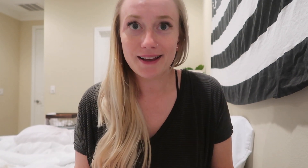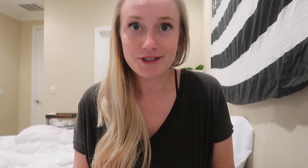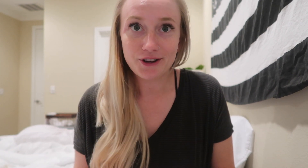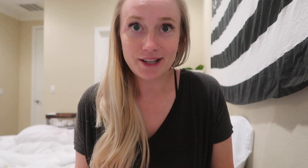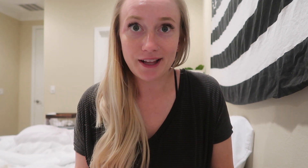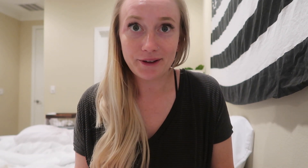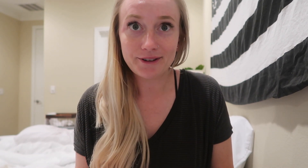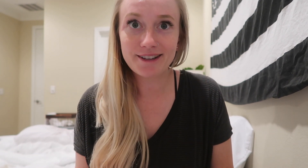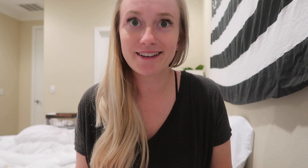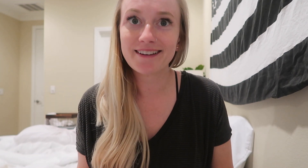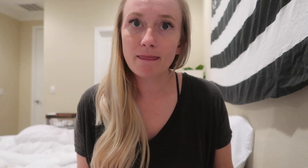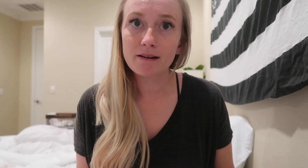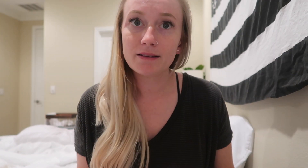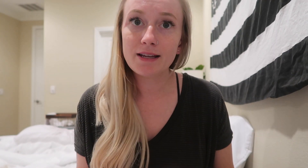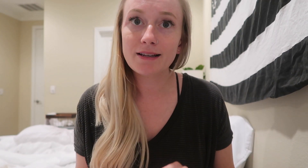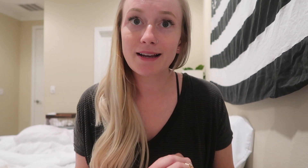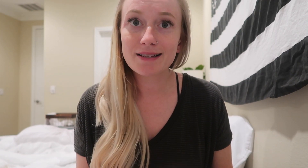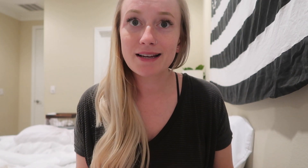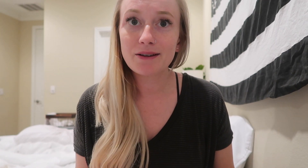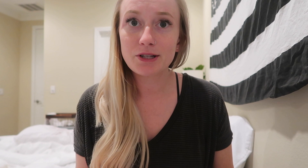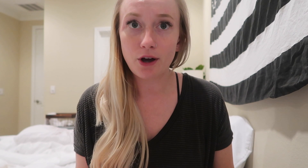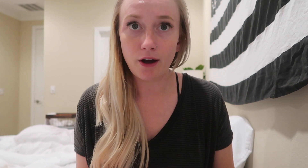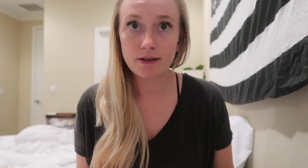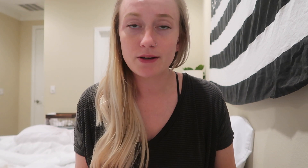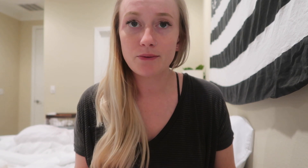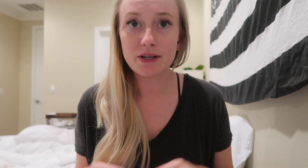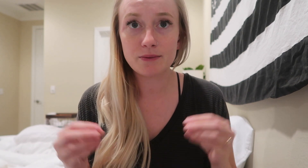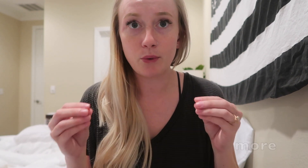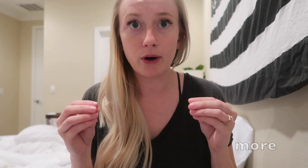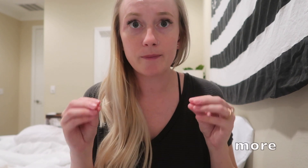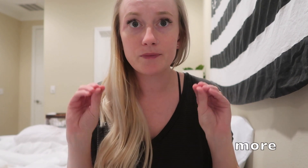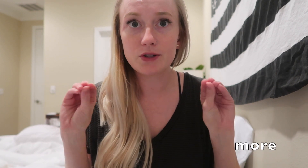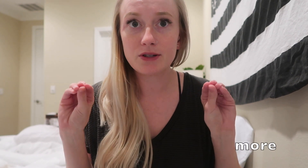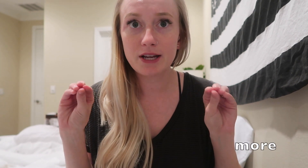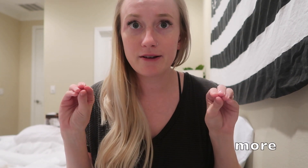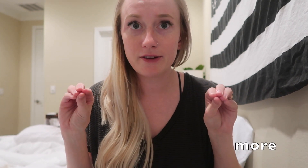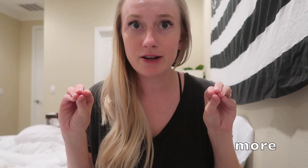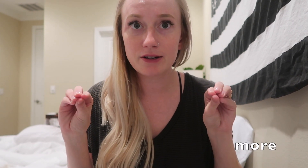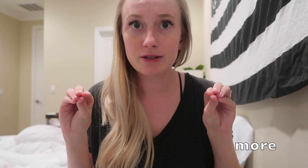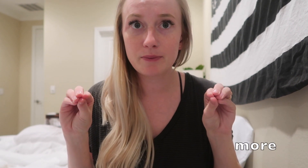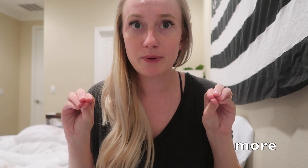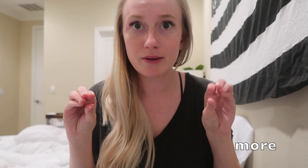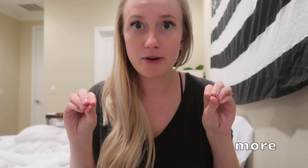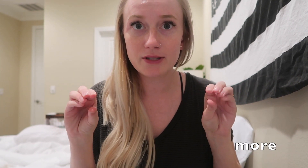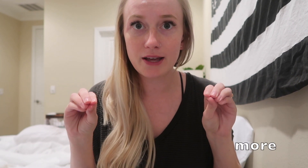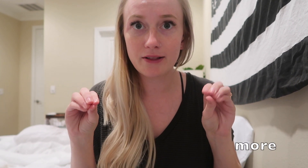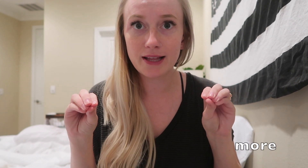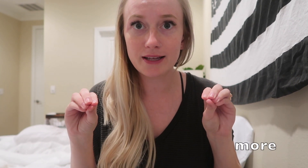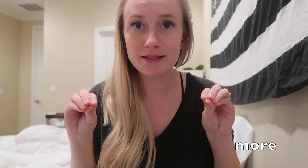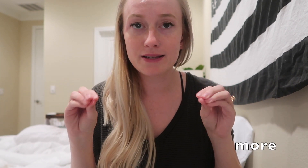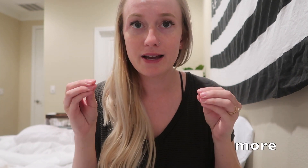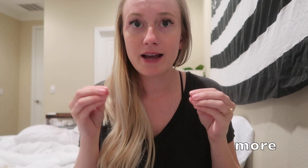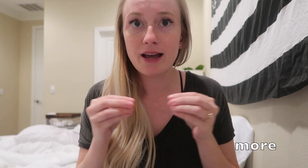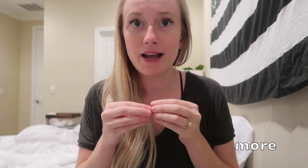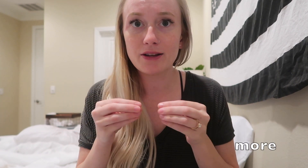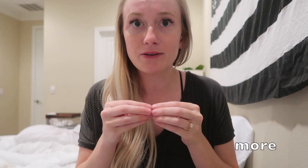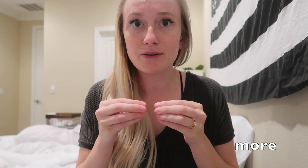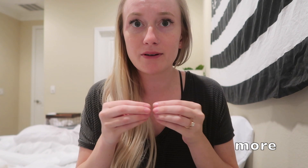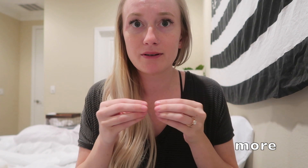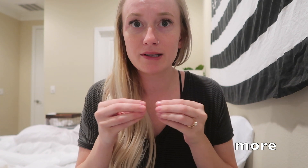catch on and they learn. The next sign that we taught was more. So you take your fingers, put them all together like this, and you